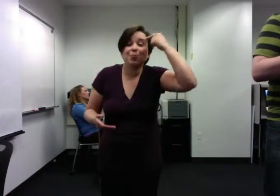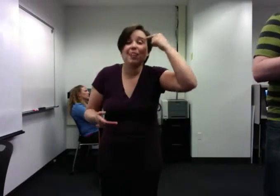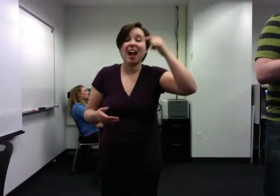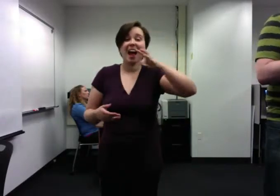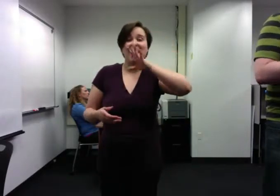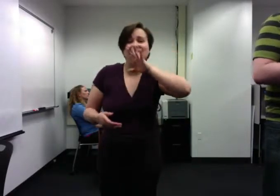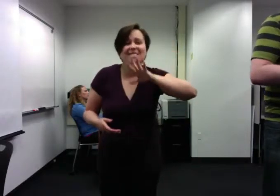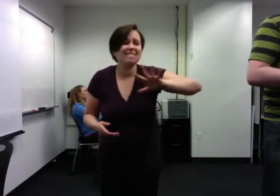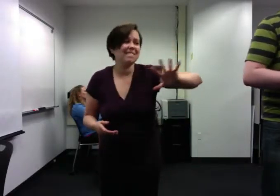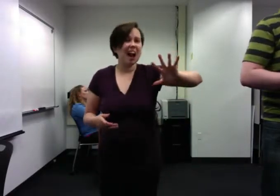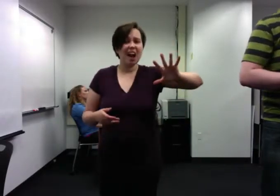not aware,